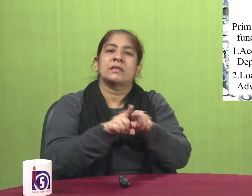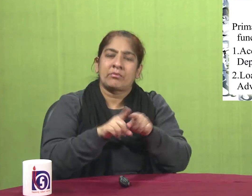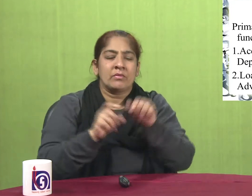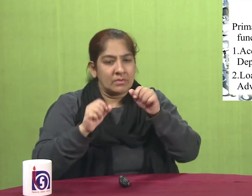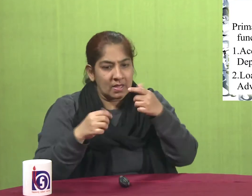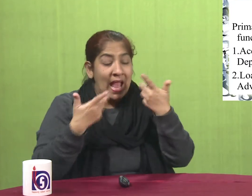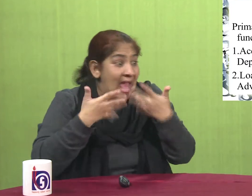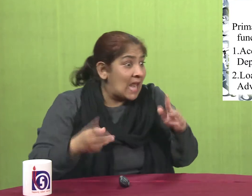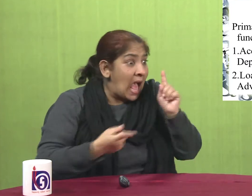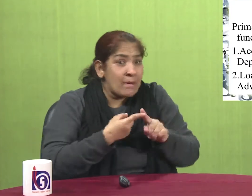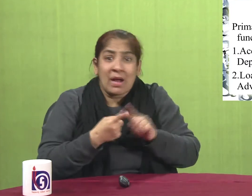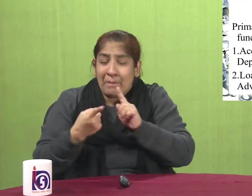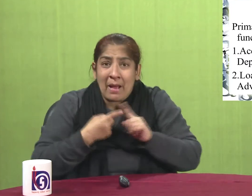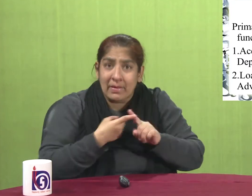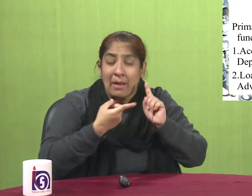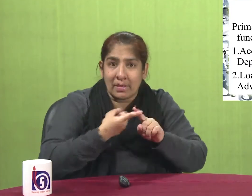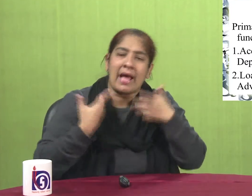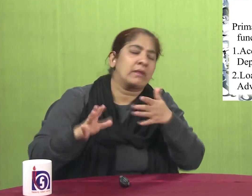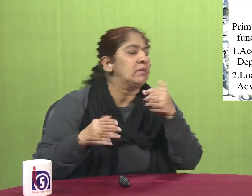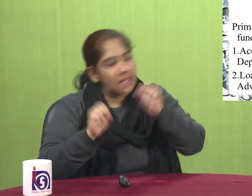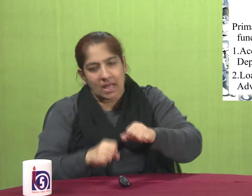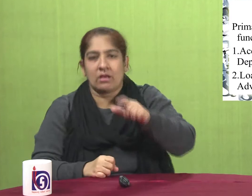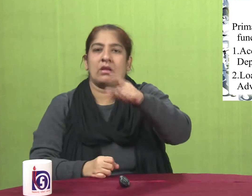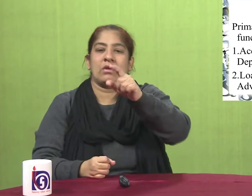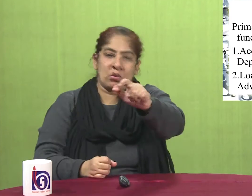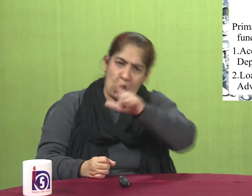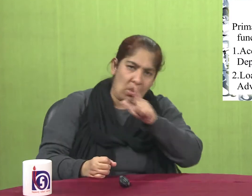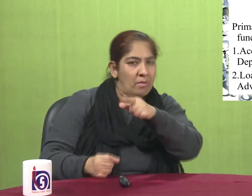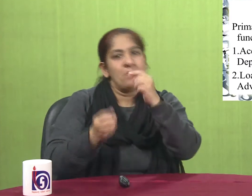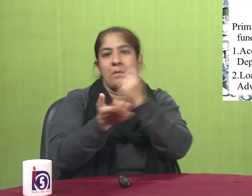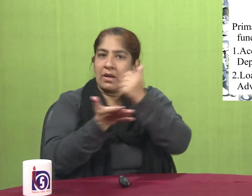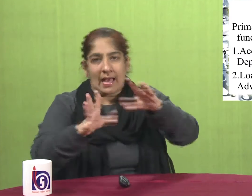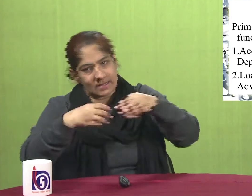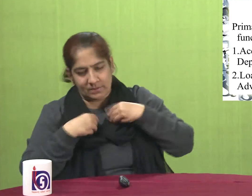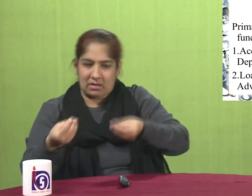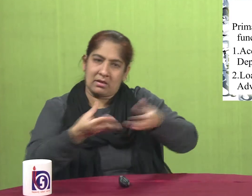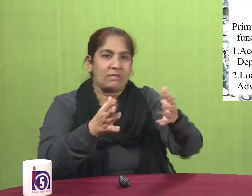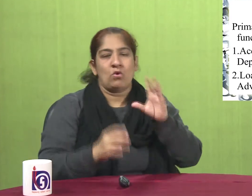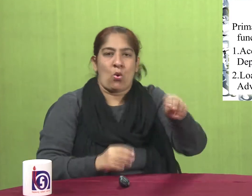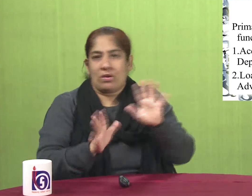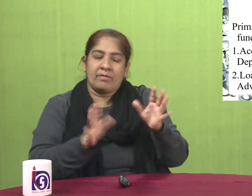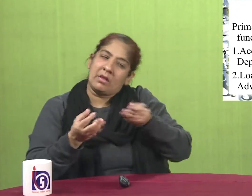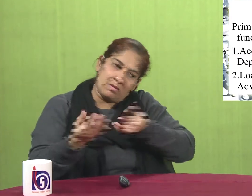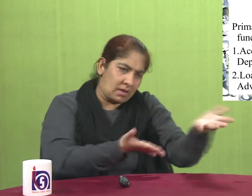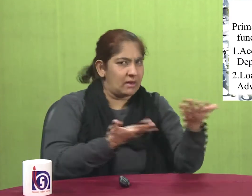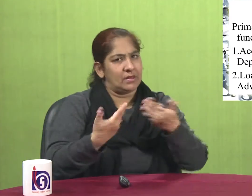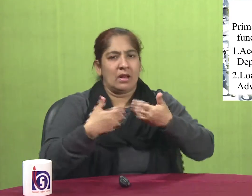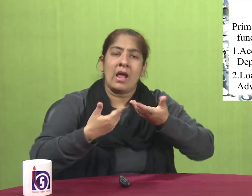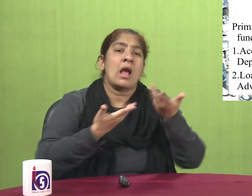Then loans and advances. Loans and advances are always there. It works as a